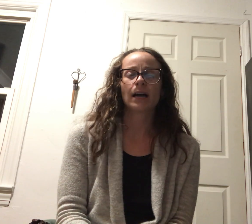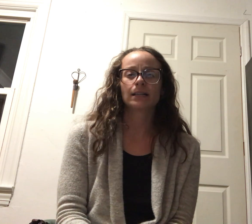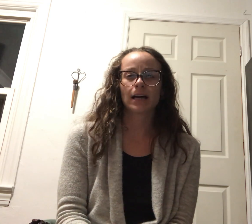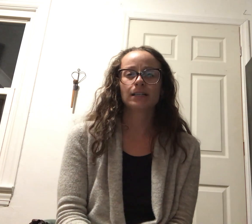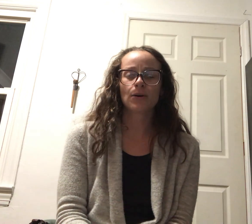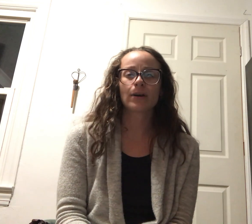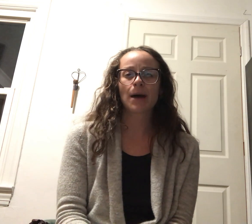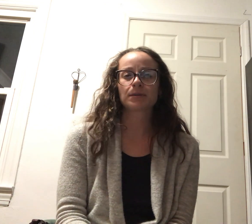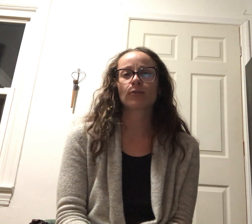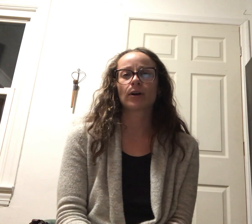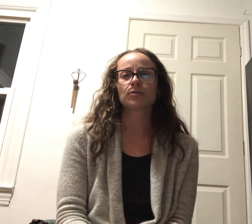I know Captain Crunch,